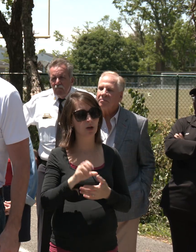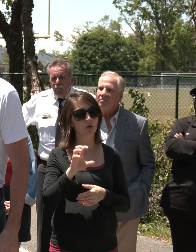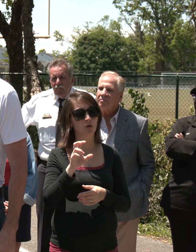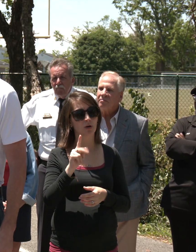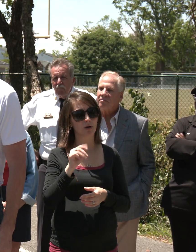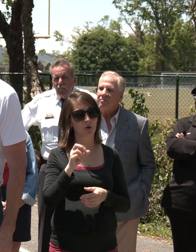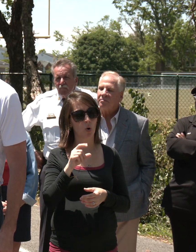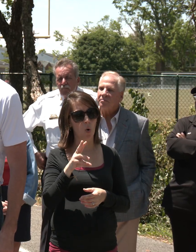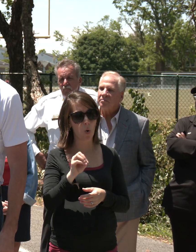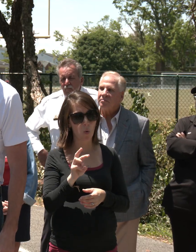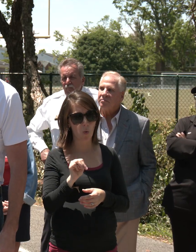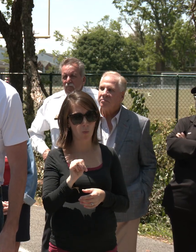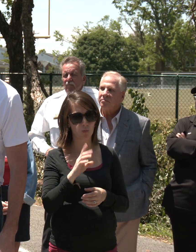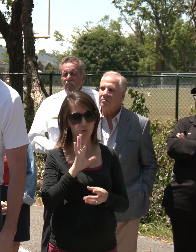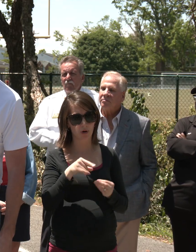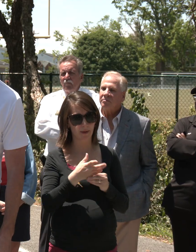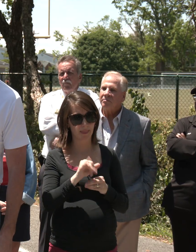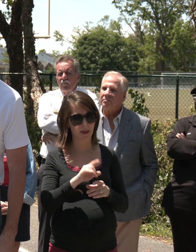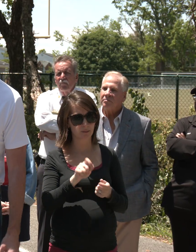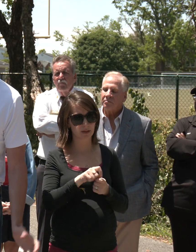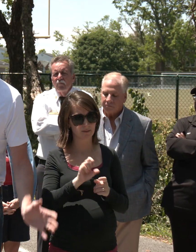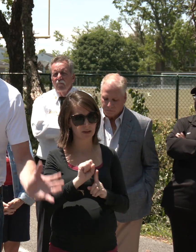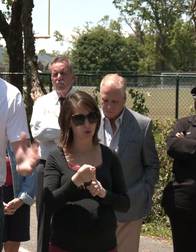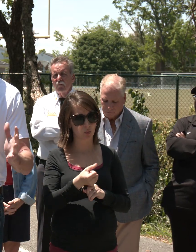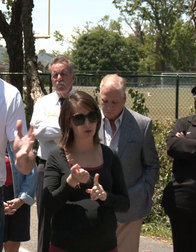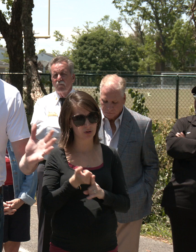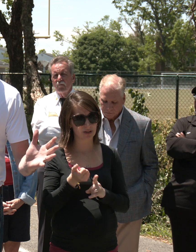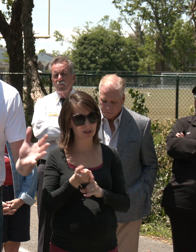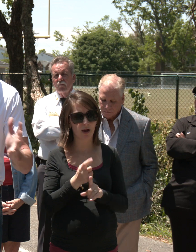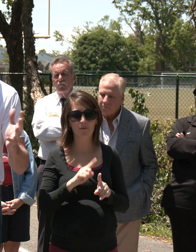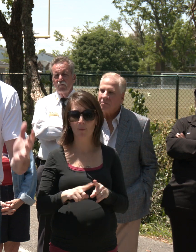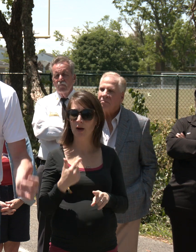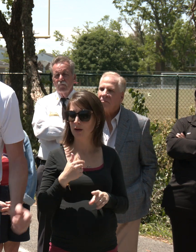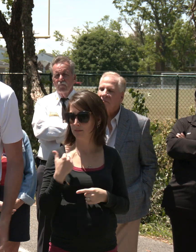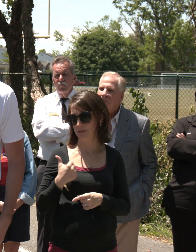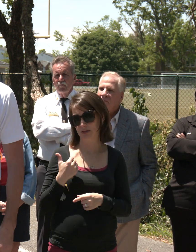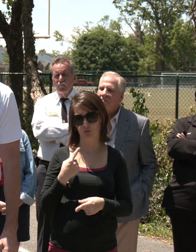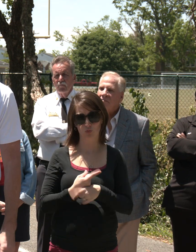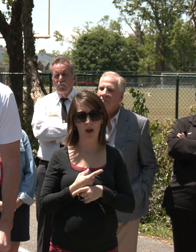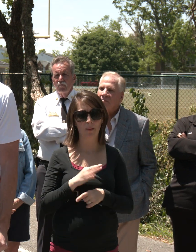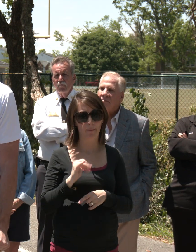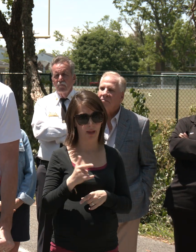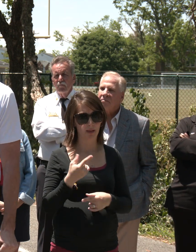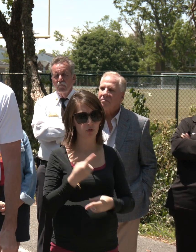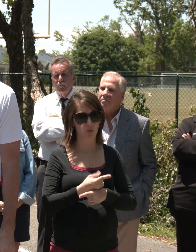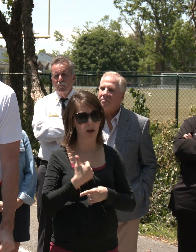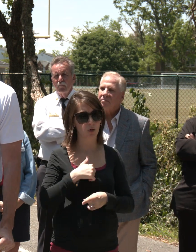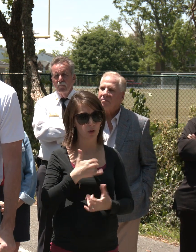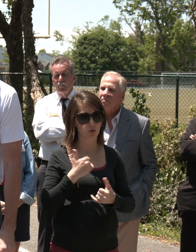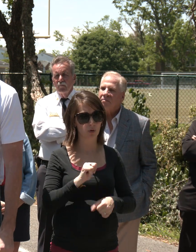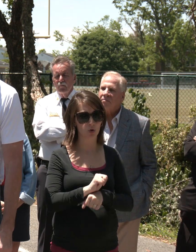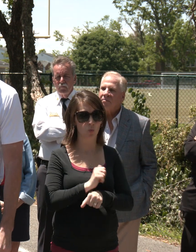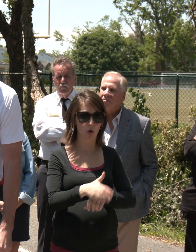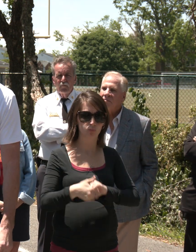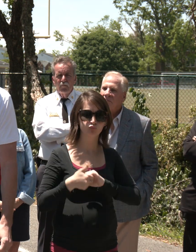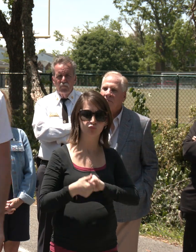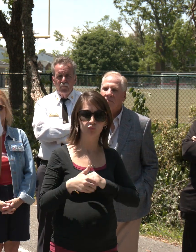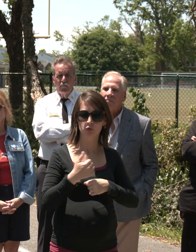So Congressman Bell is right. We're all working together, and we want to make sure that St. Louis gets the help that it